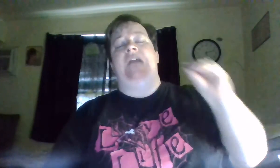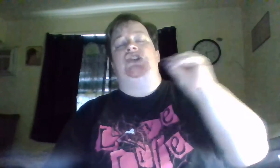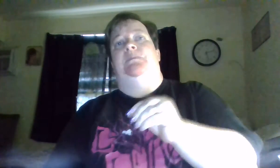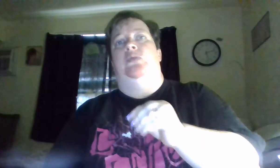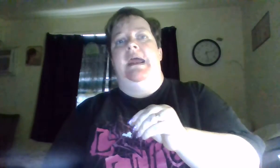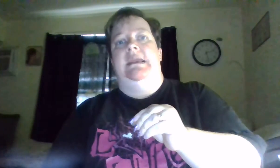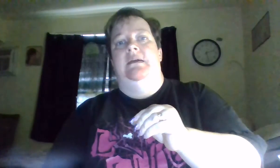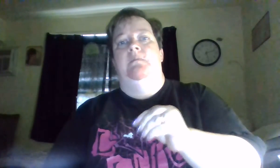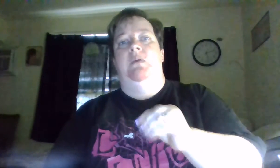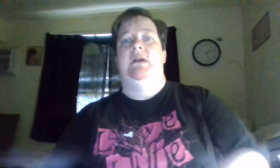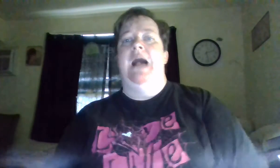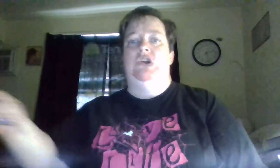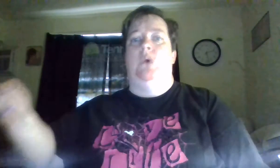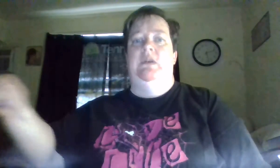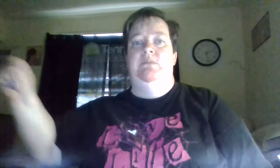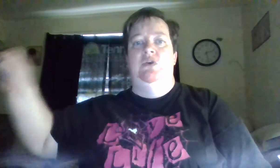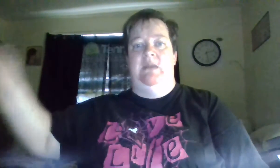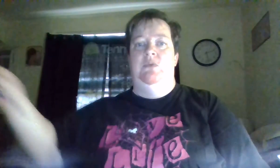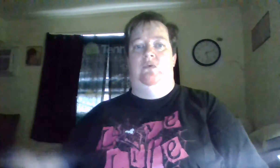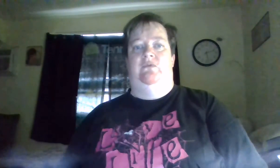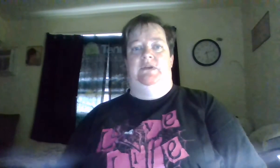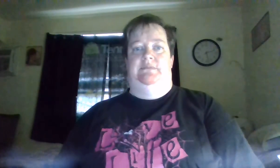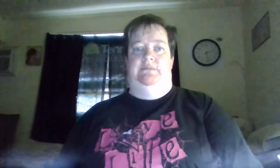just pray, but when God told him to move, he moved.